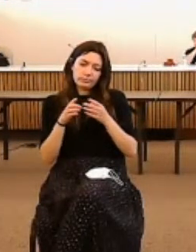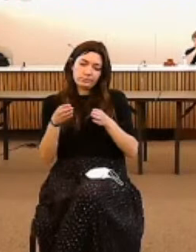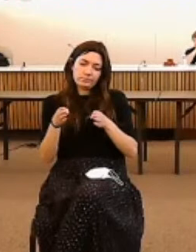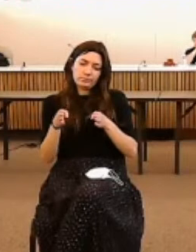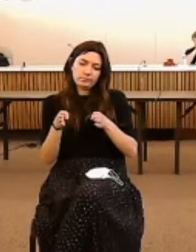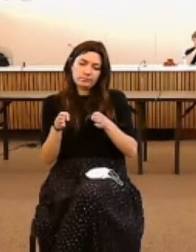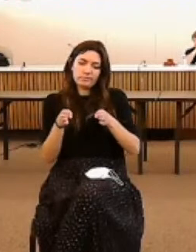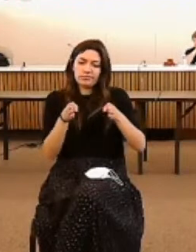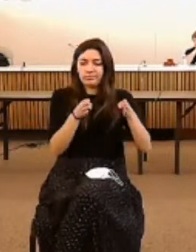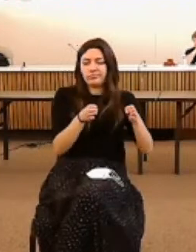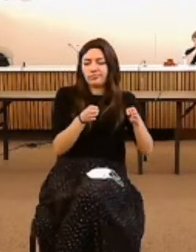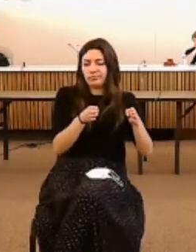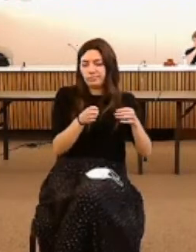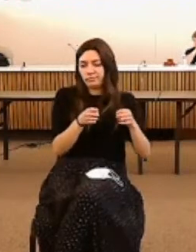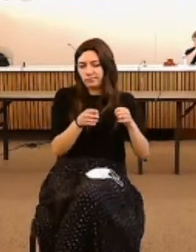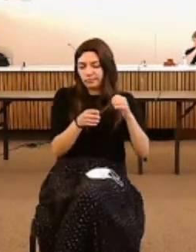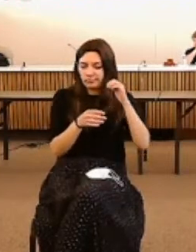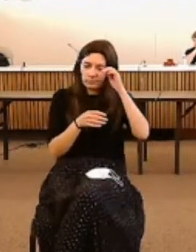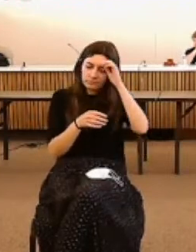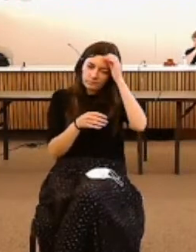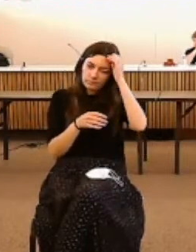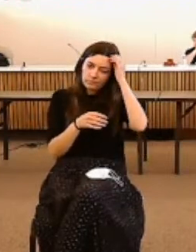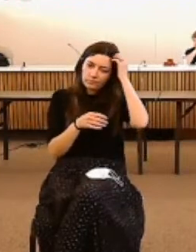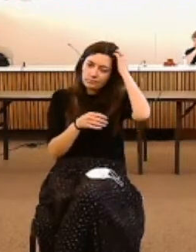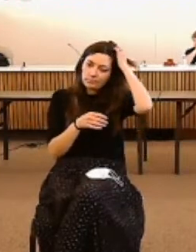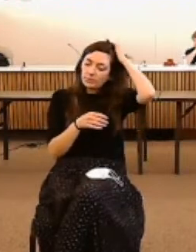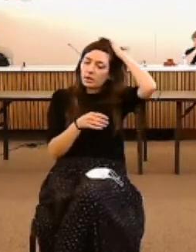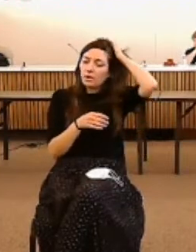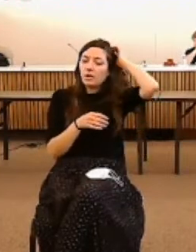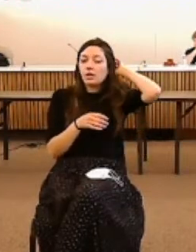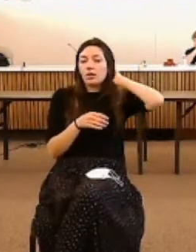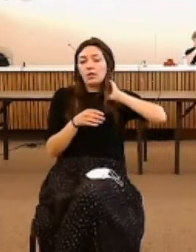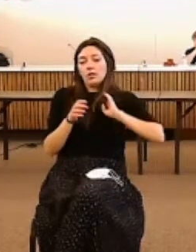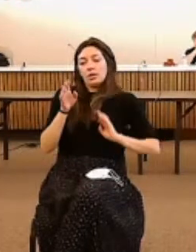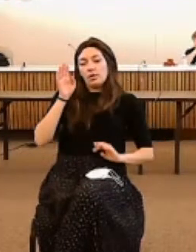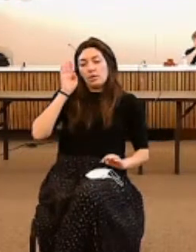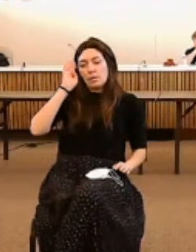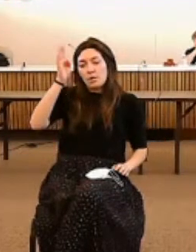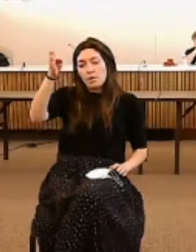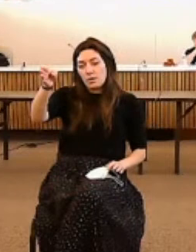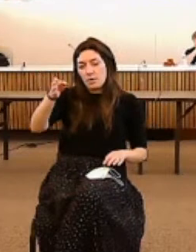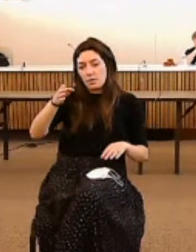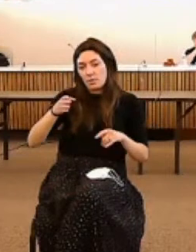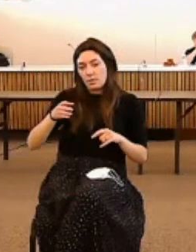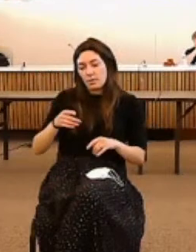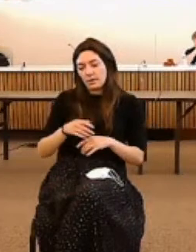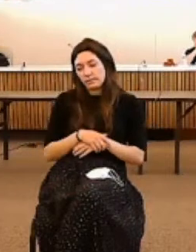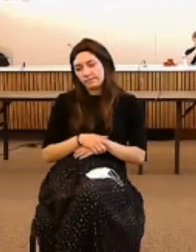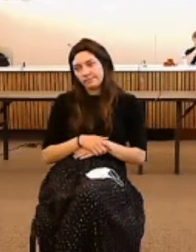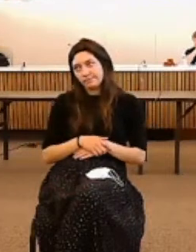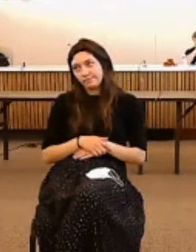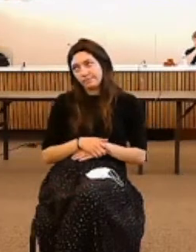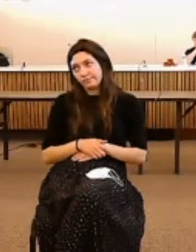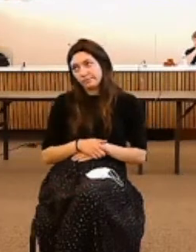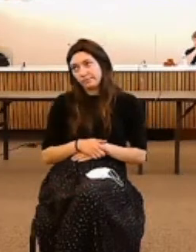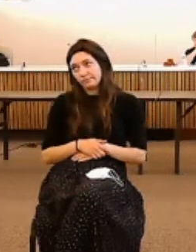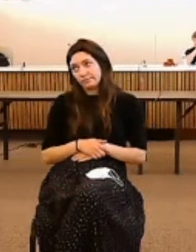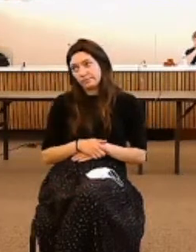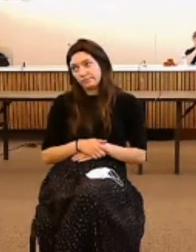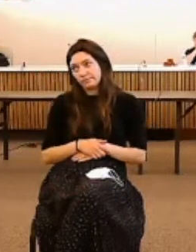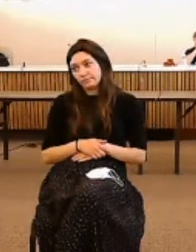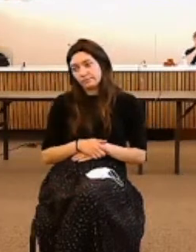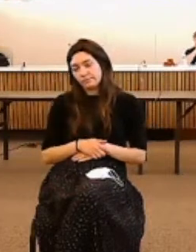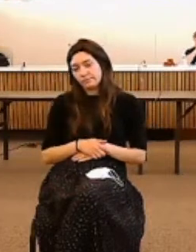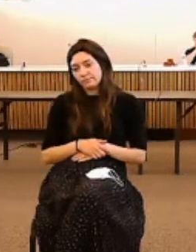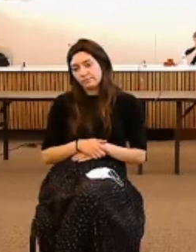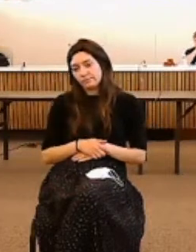know, sometime down the road, I don't know it, as they reevaluate that, I'm